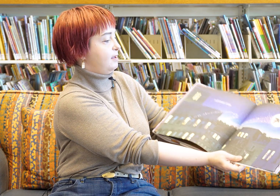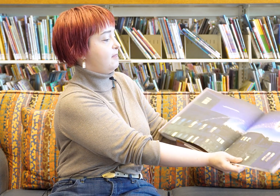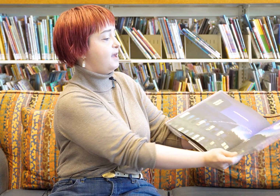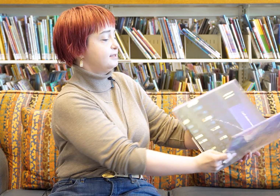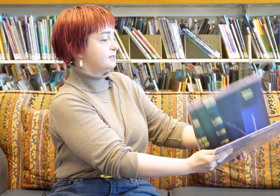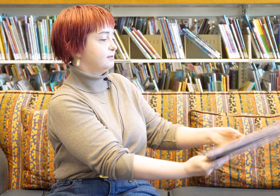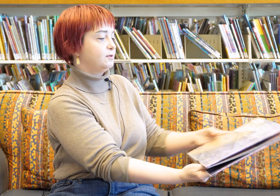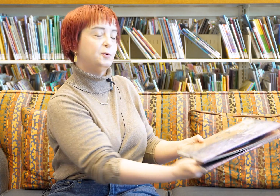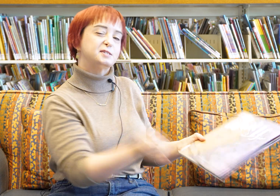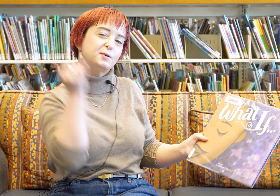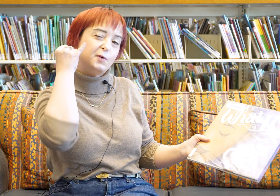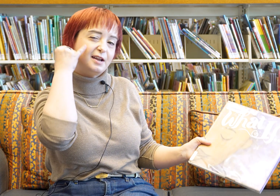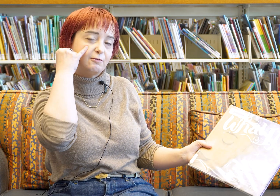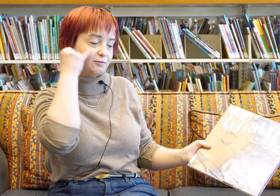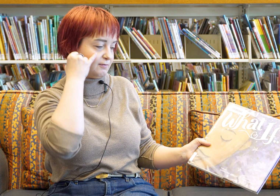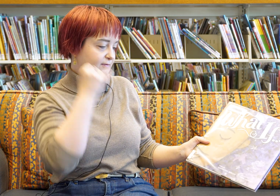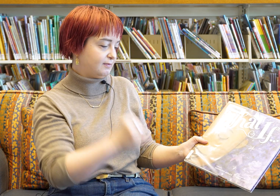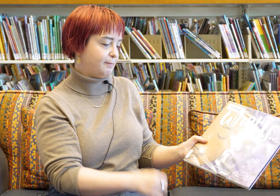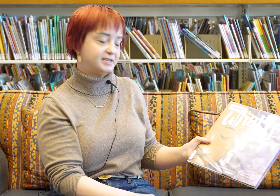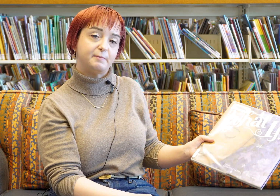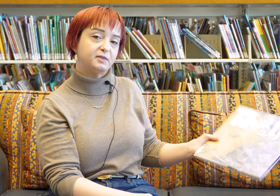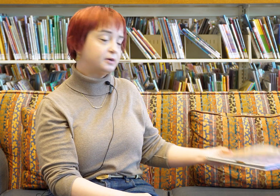And that was What If by Samantha Berger.